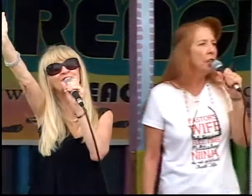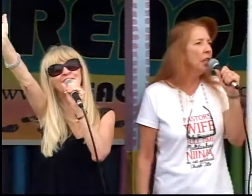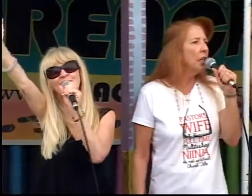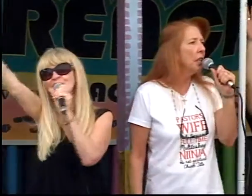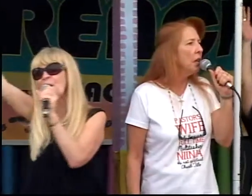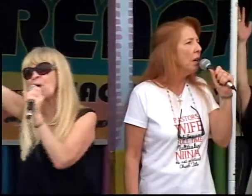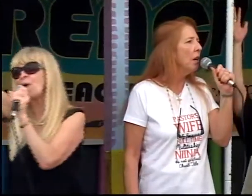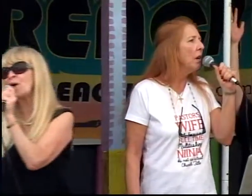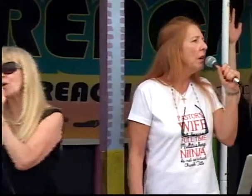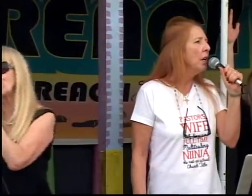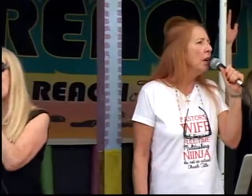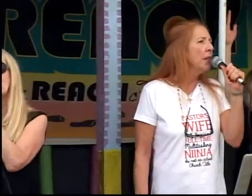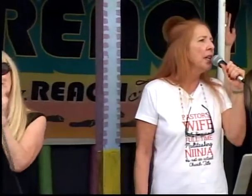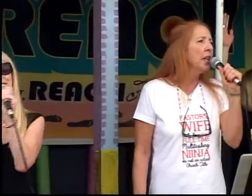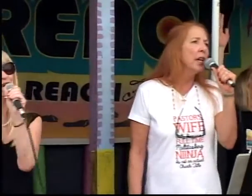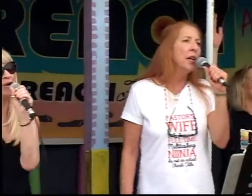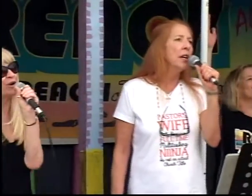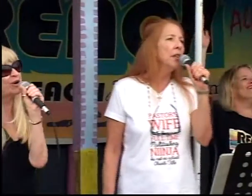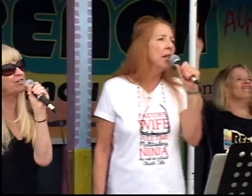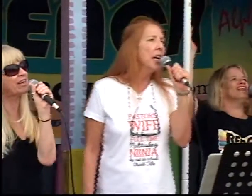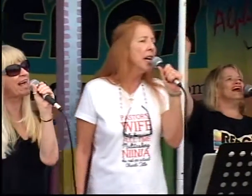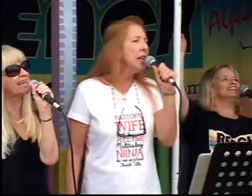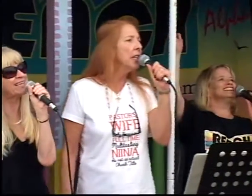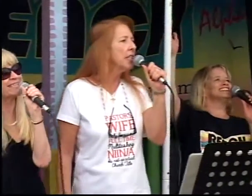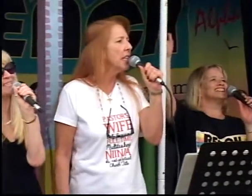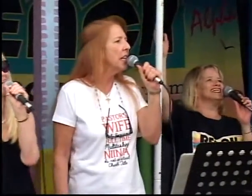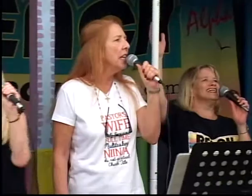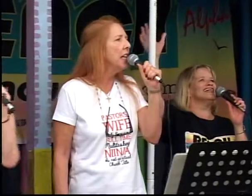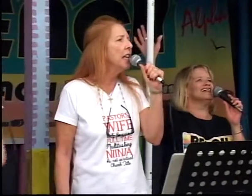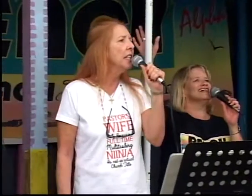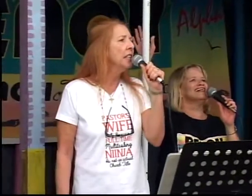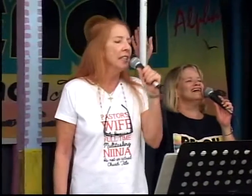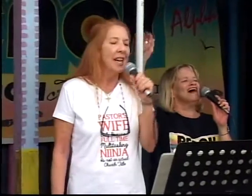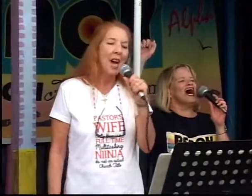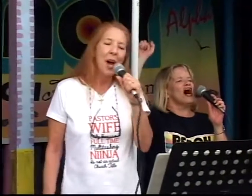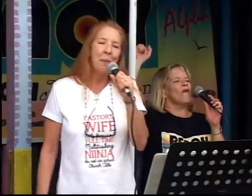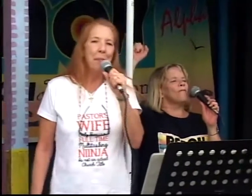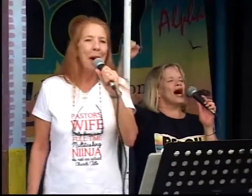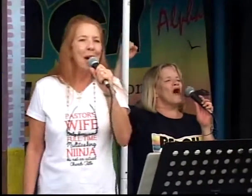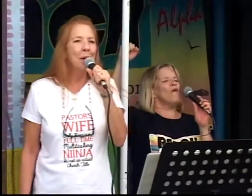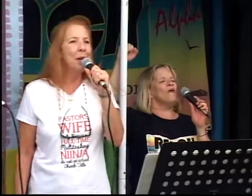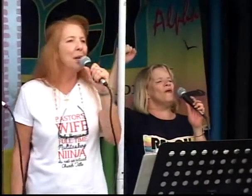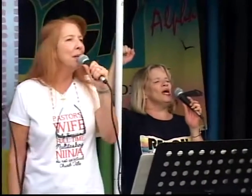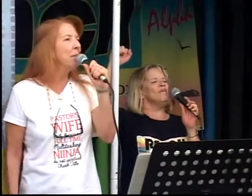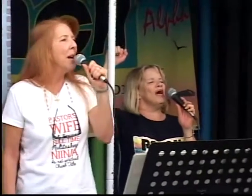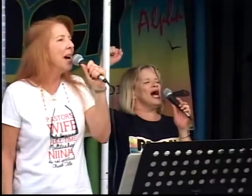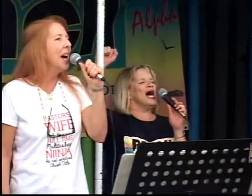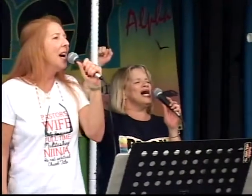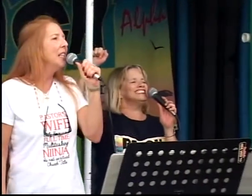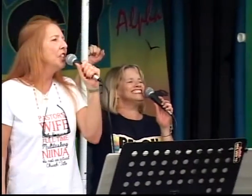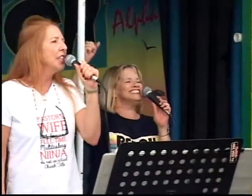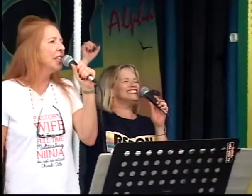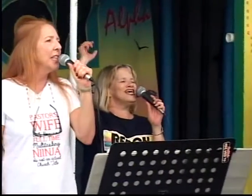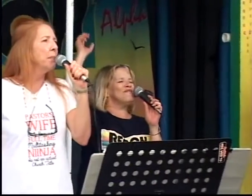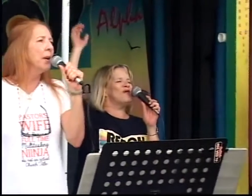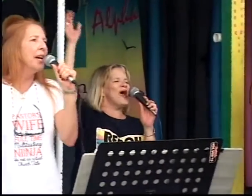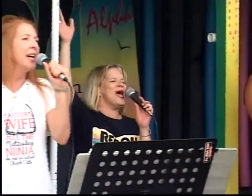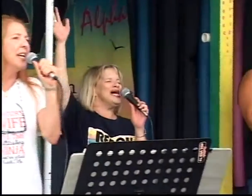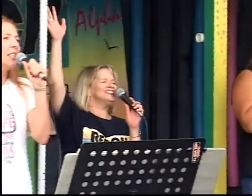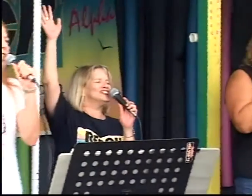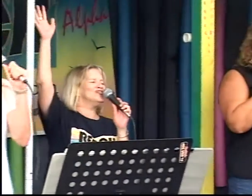Shout to the Lord, all the earth, let us sing. Power and